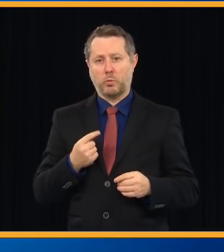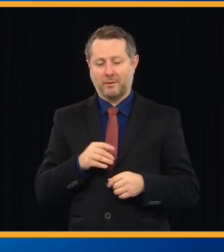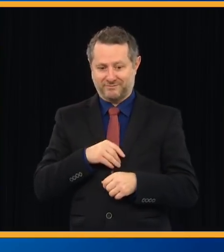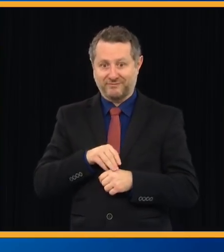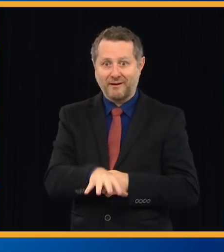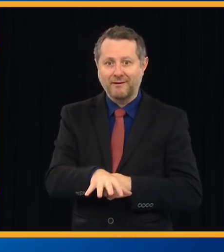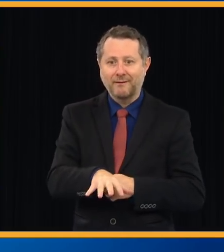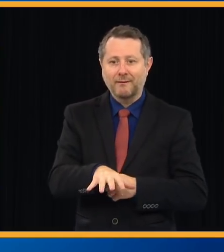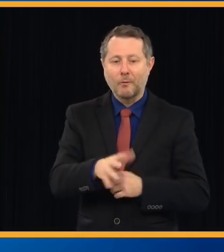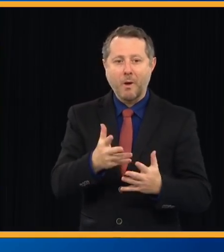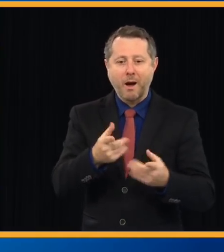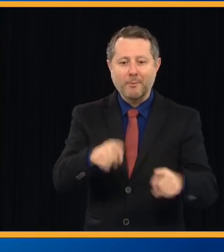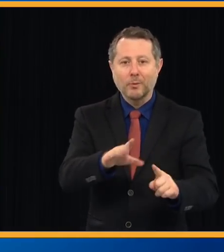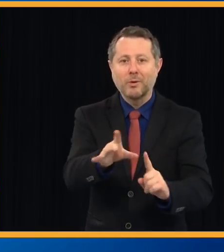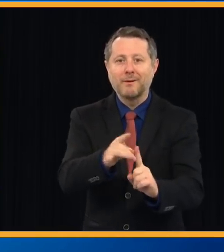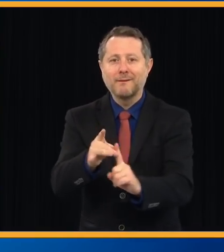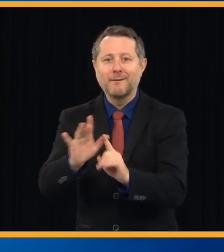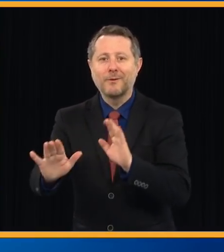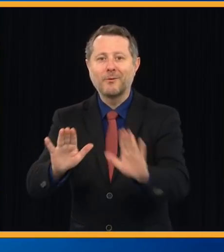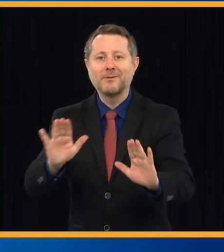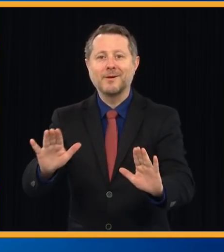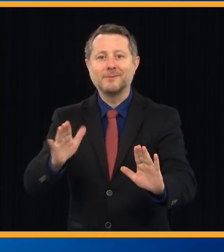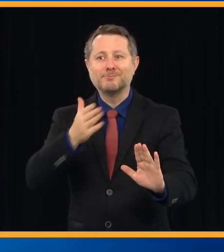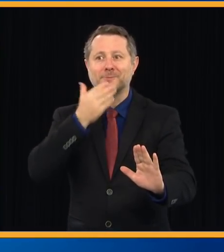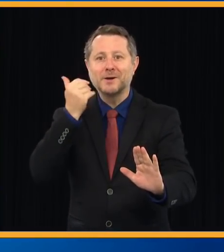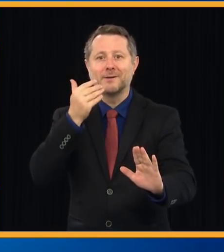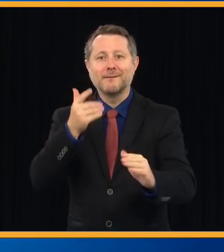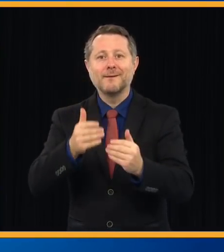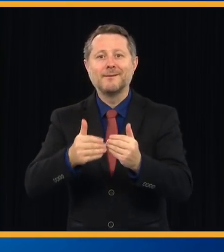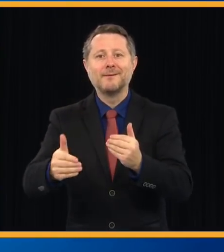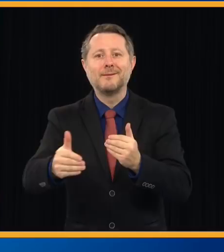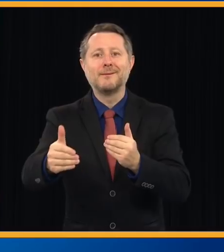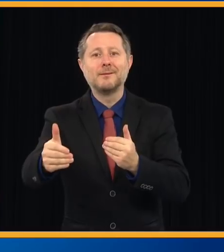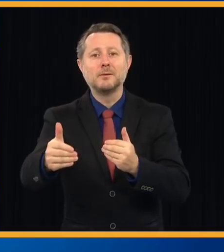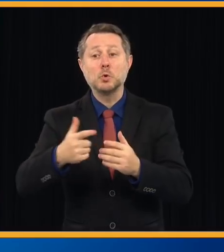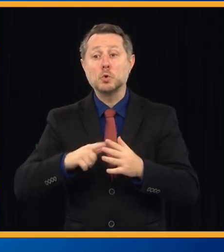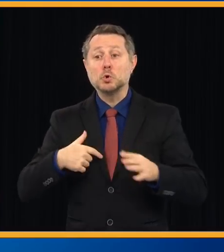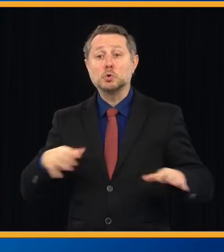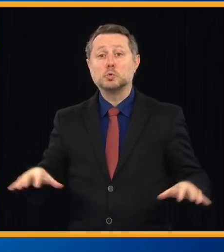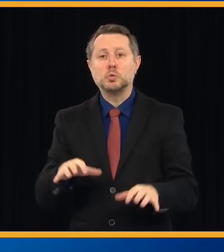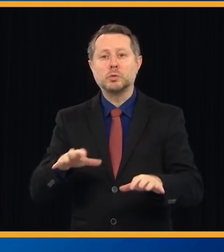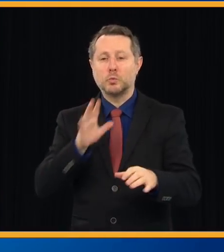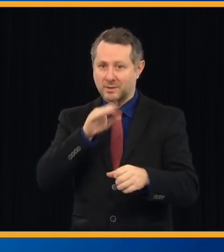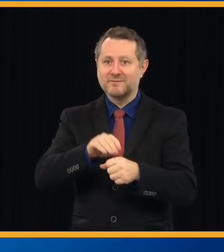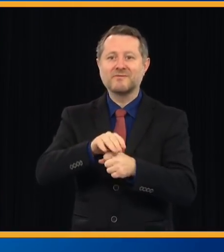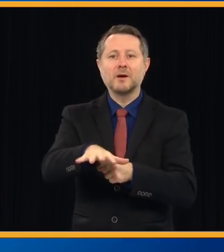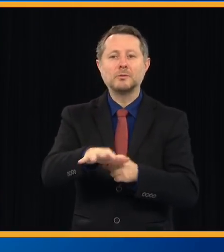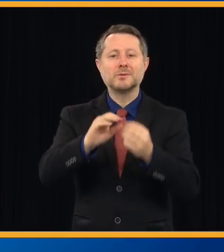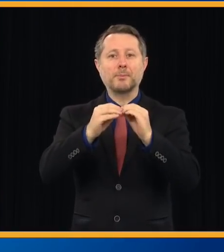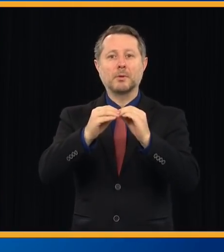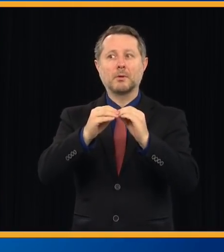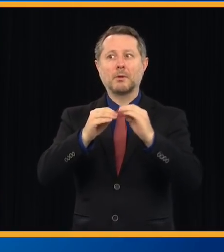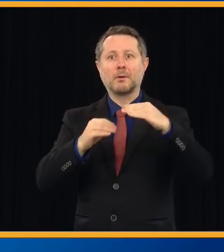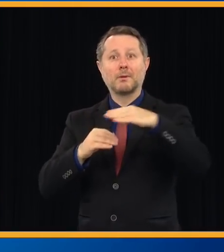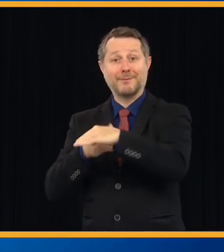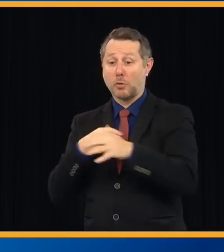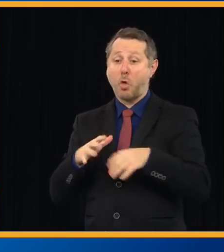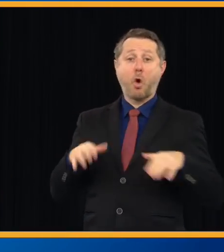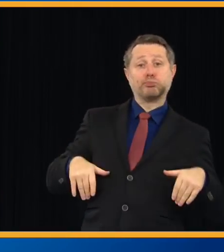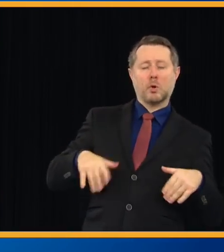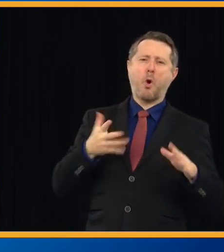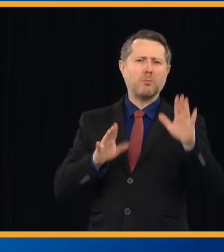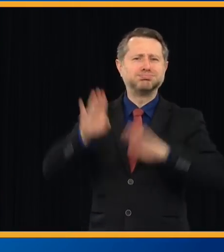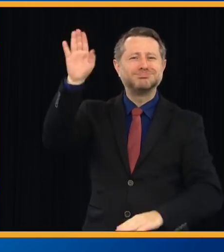will determine the future trajectory. It is that clear. It is cause and effect.